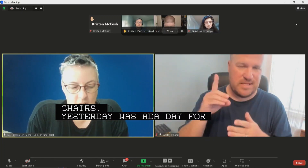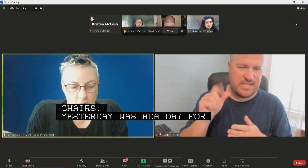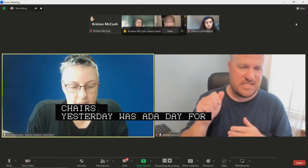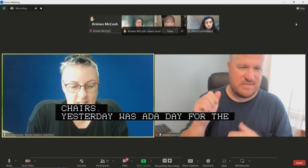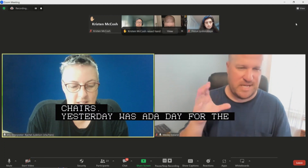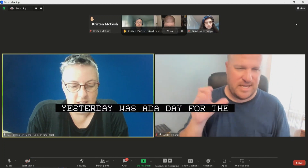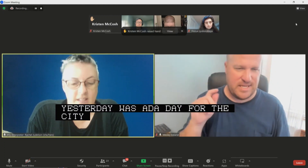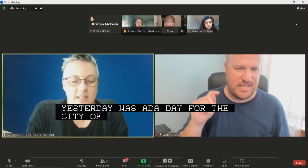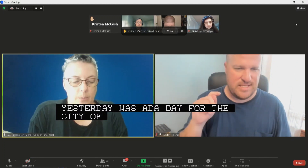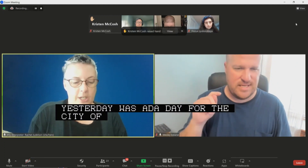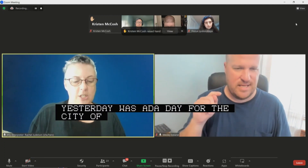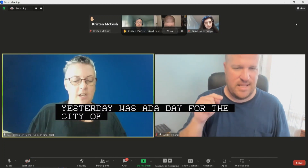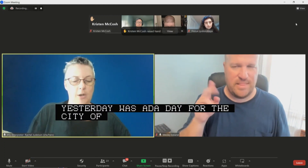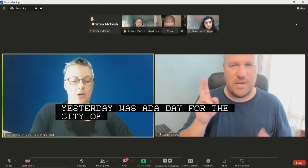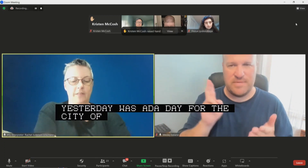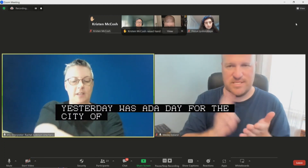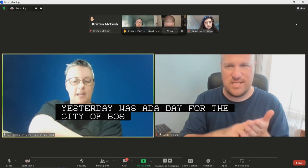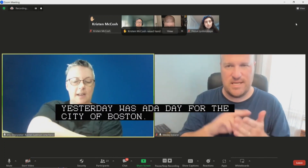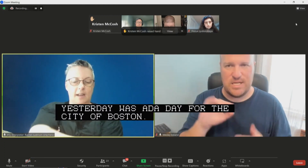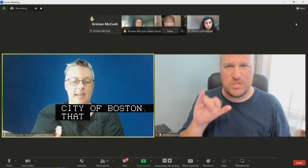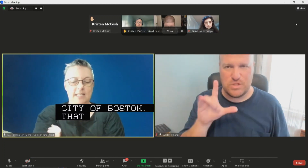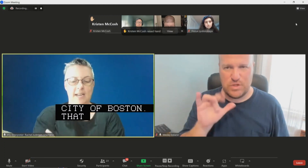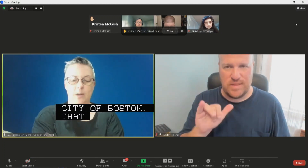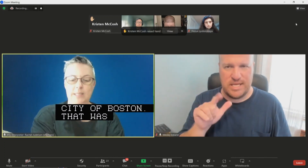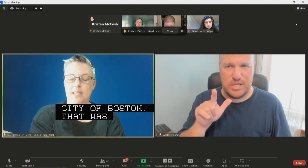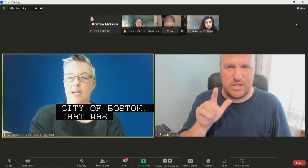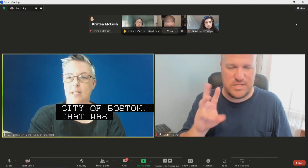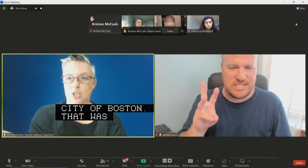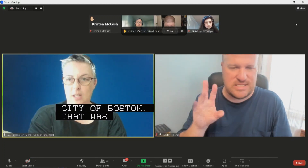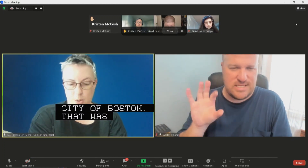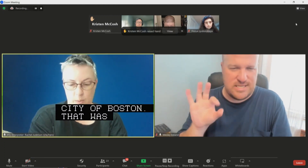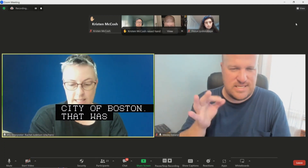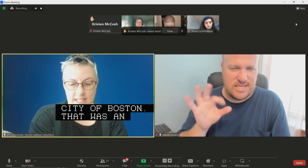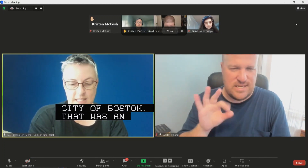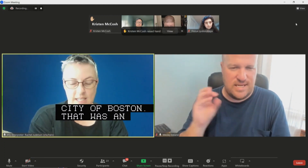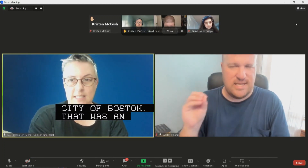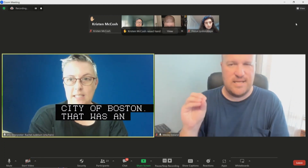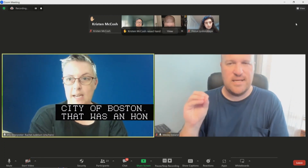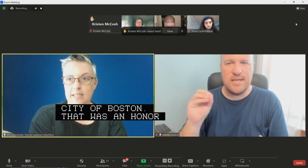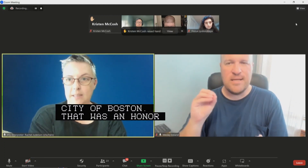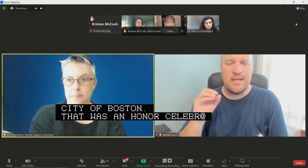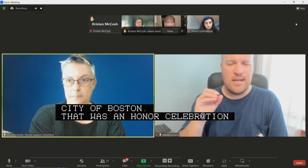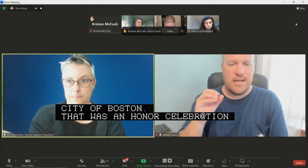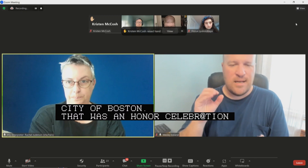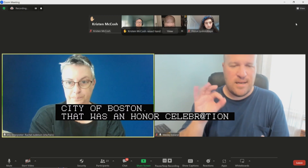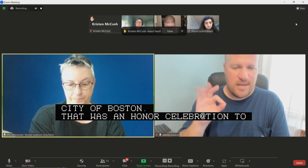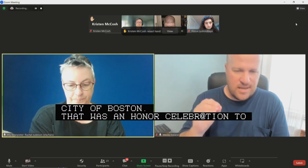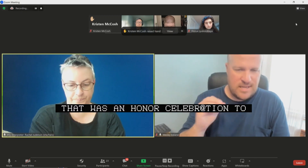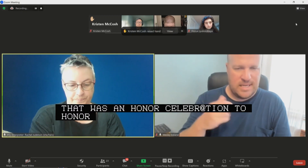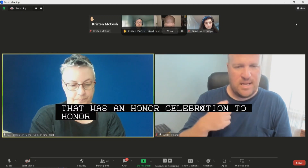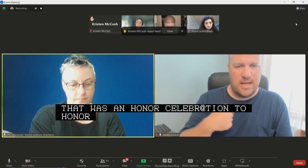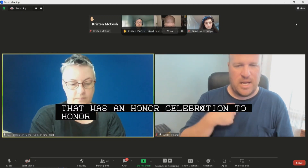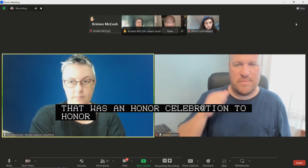was in honor of a celebration in honor of the ADA that was signed on July 26, 1990.